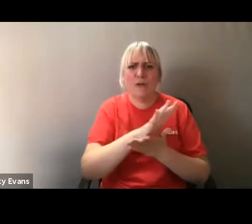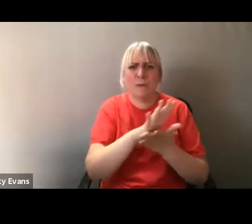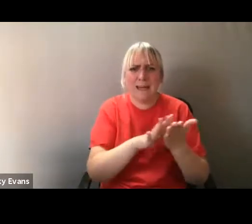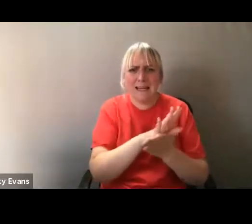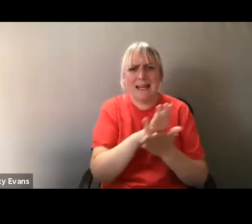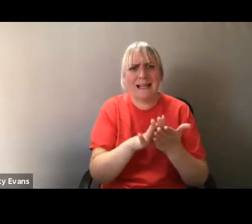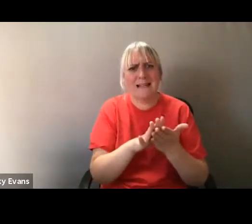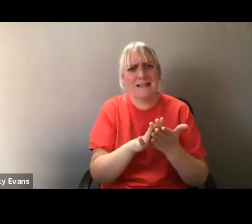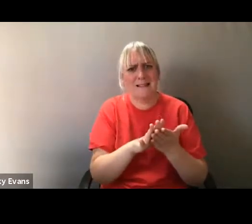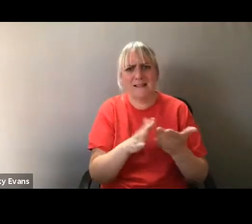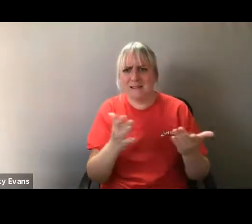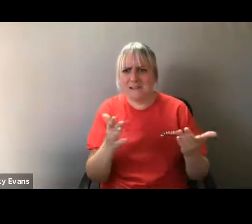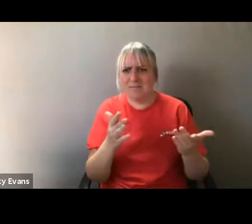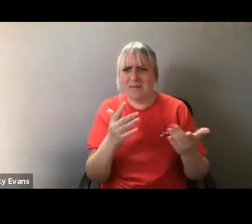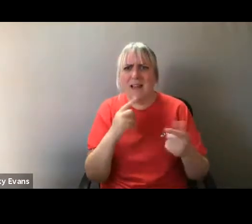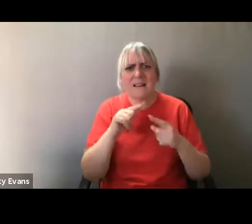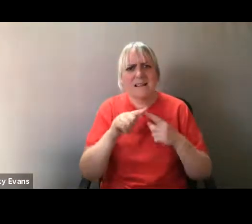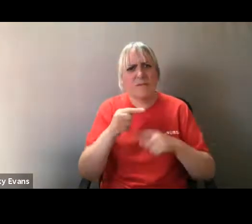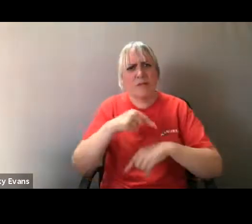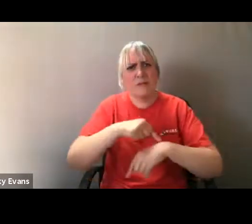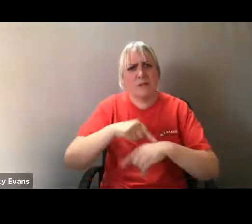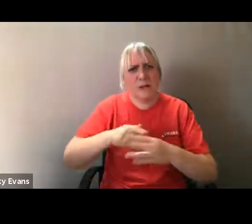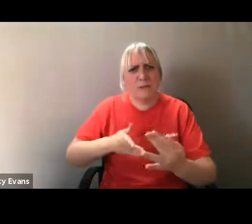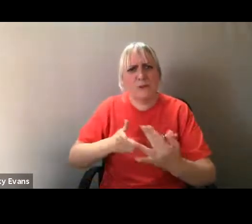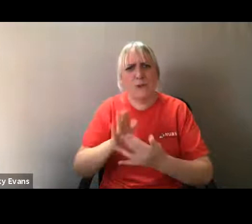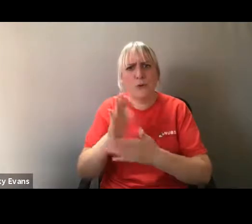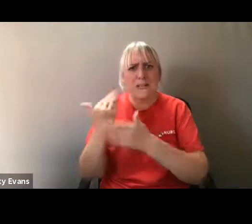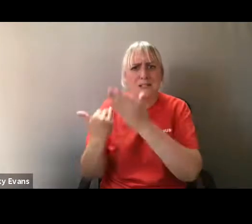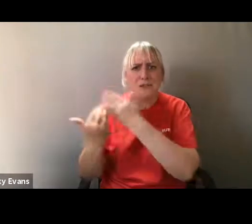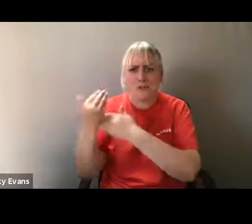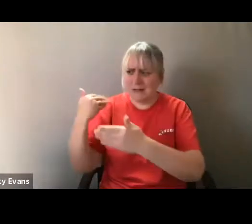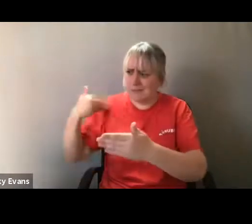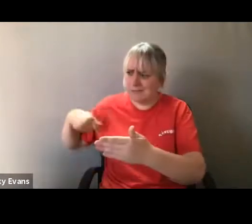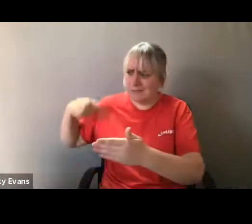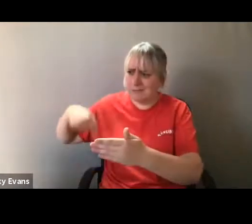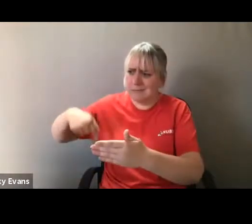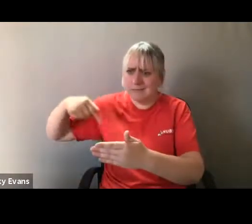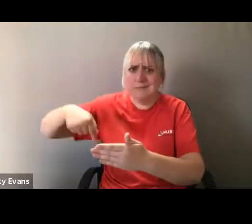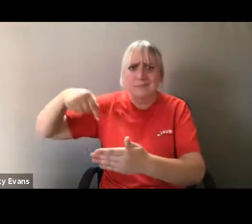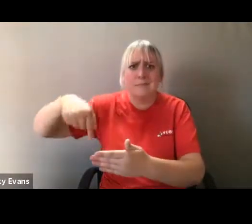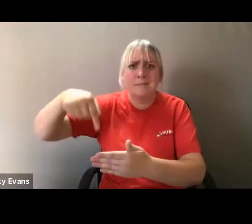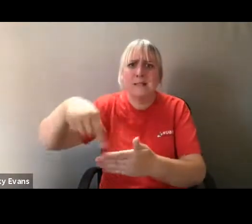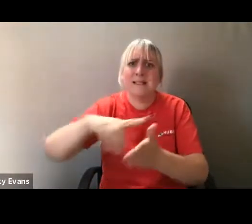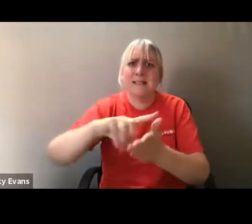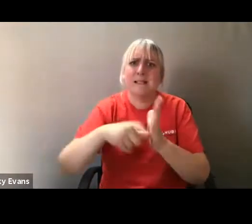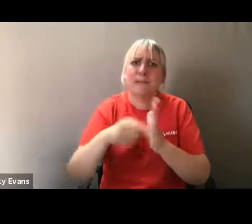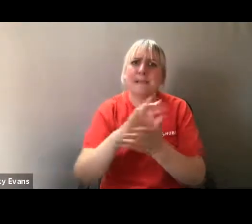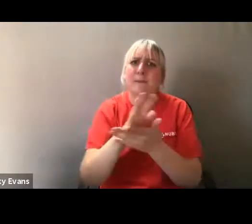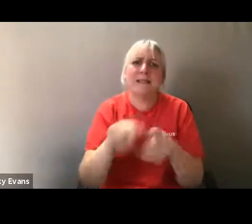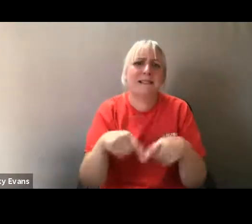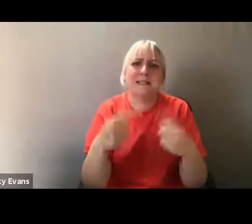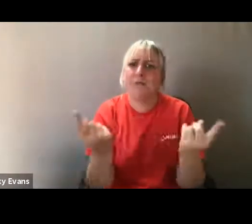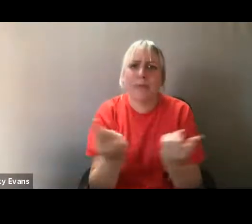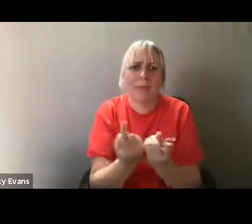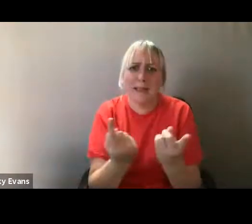points in history and doesn't always mean the same